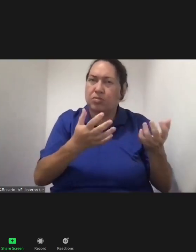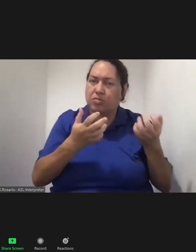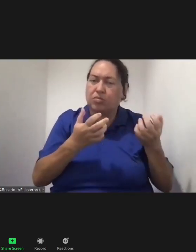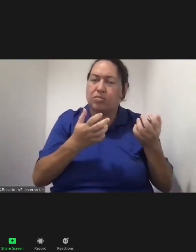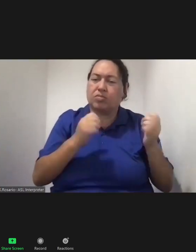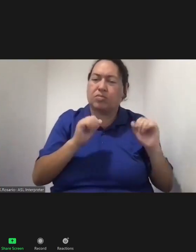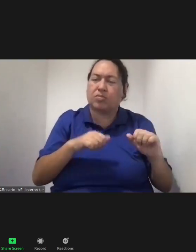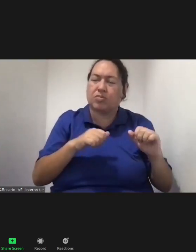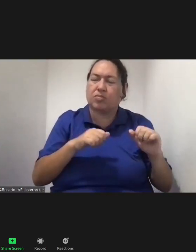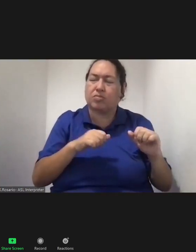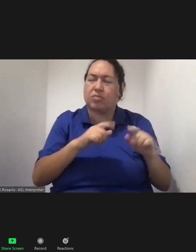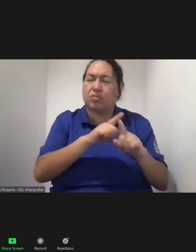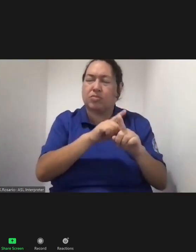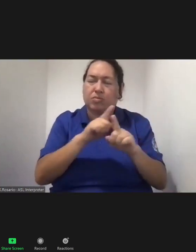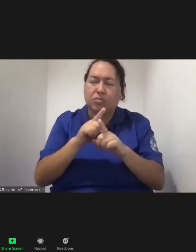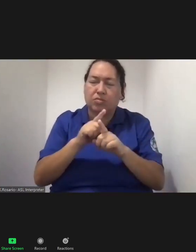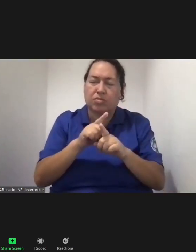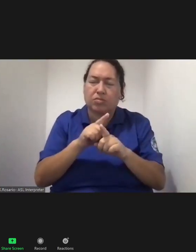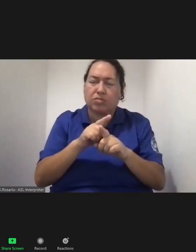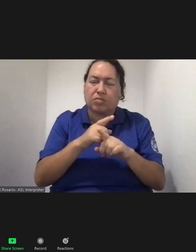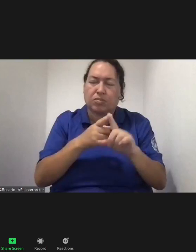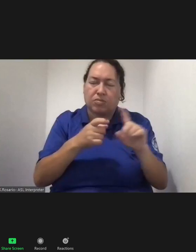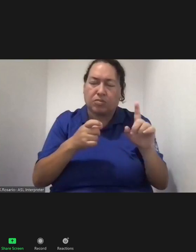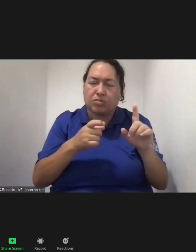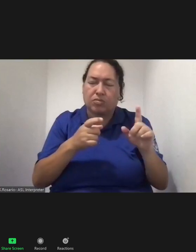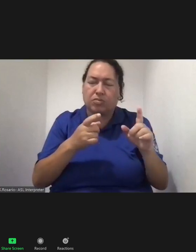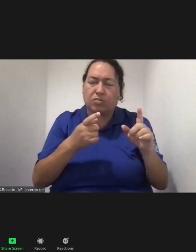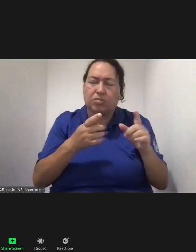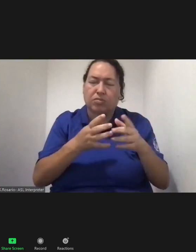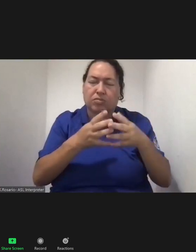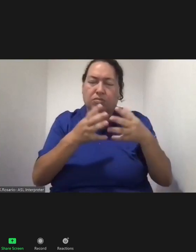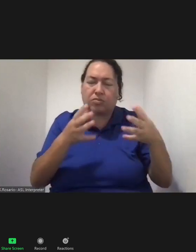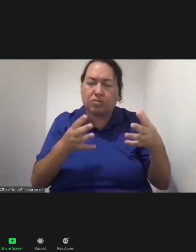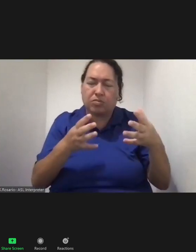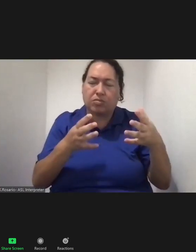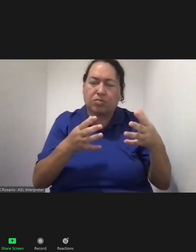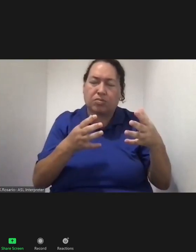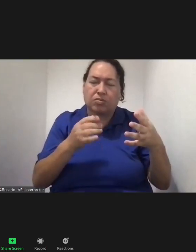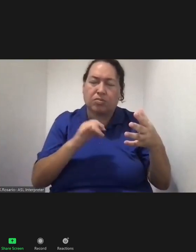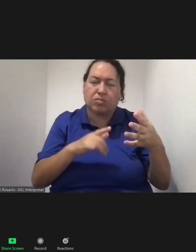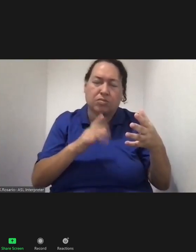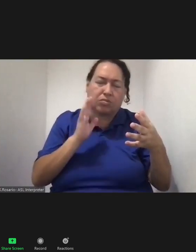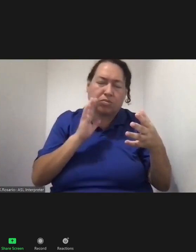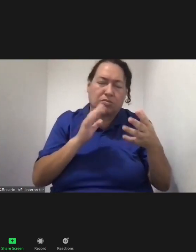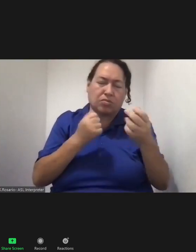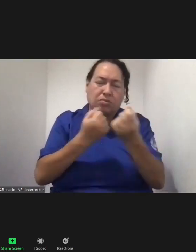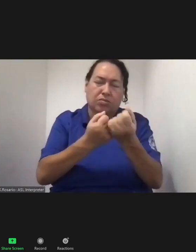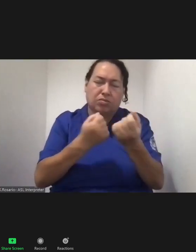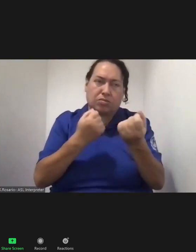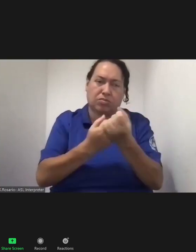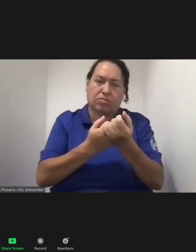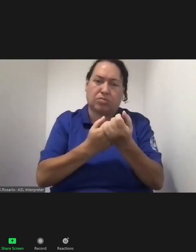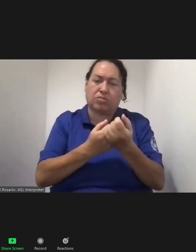it out of the amount that they would be supported.